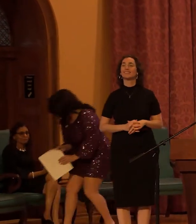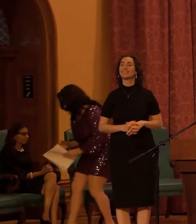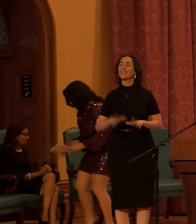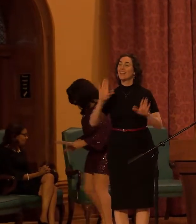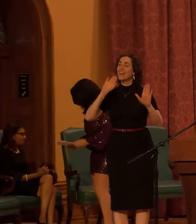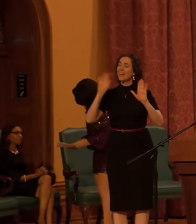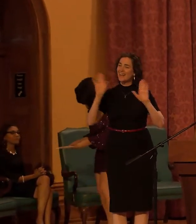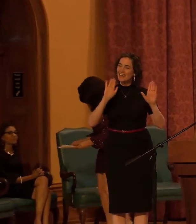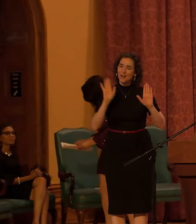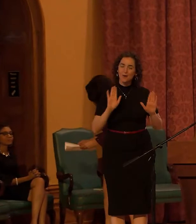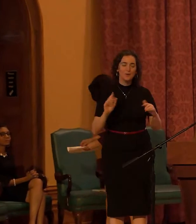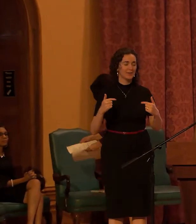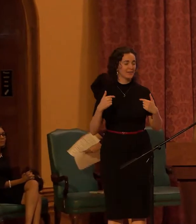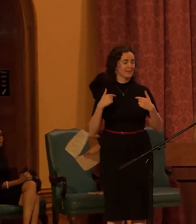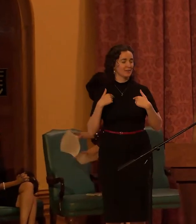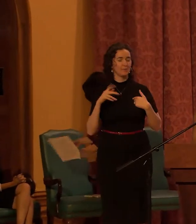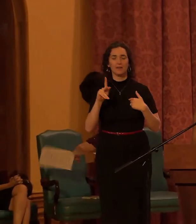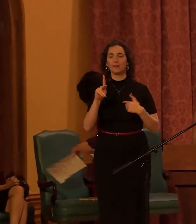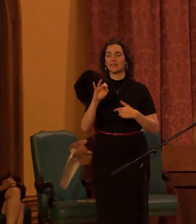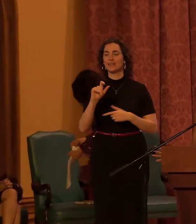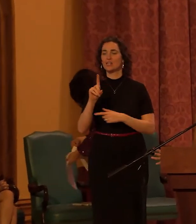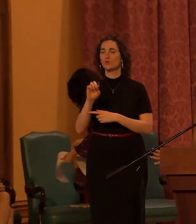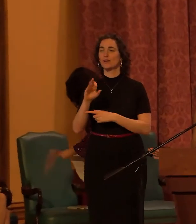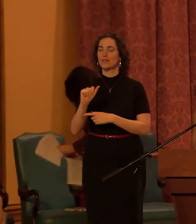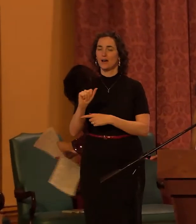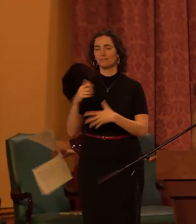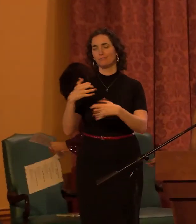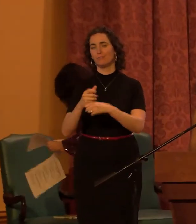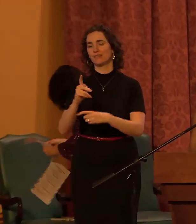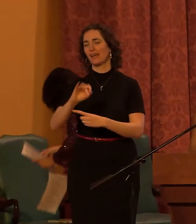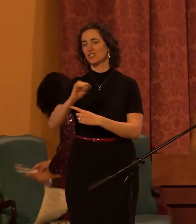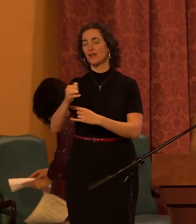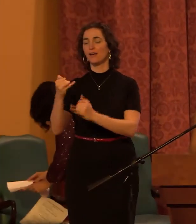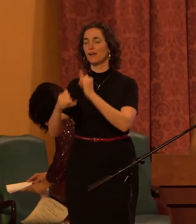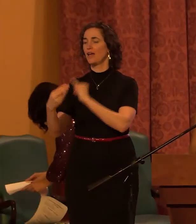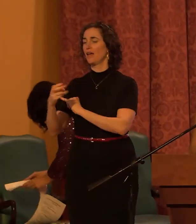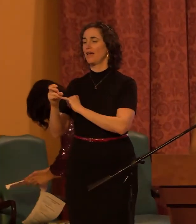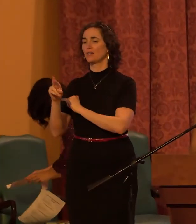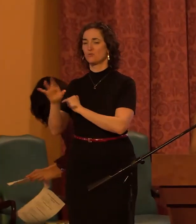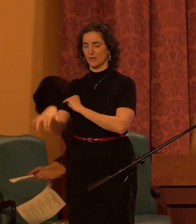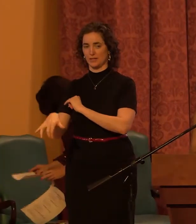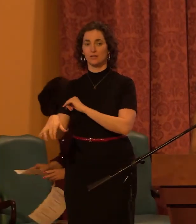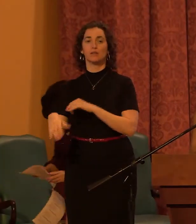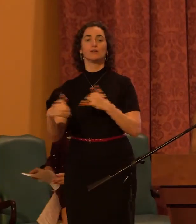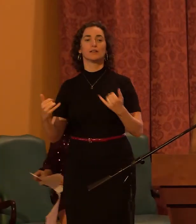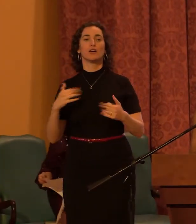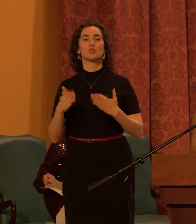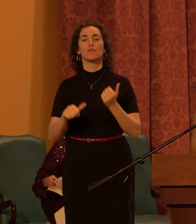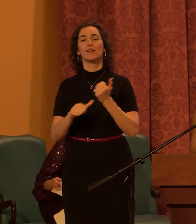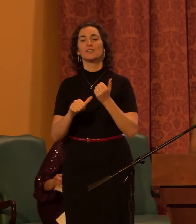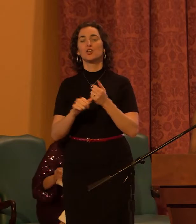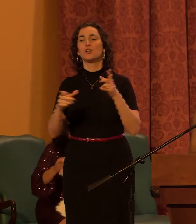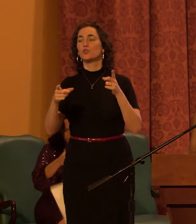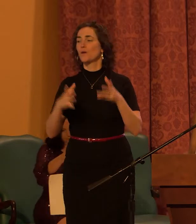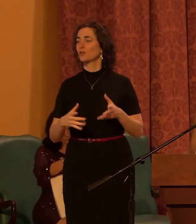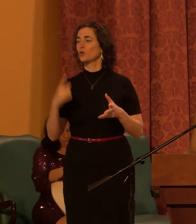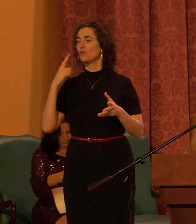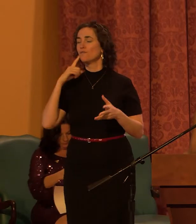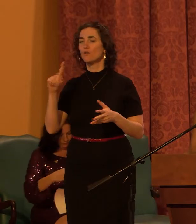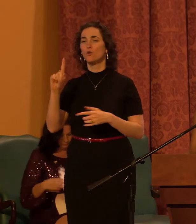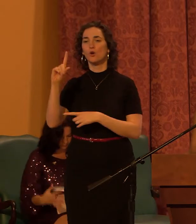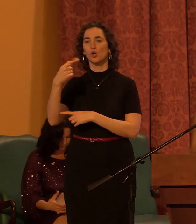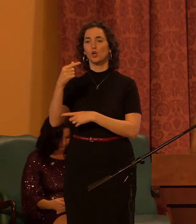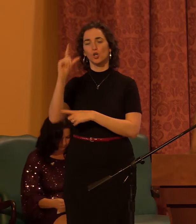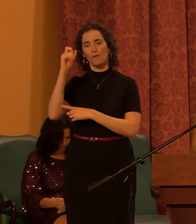Hello, everyone. I am Keandria KJ Henry, and I currently serve as the Assistant Director for the